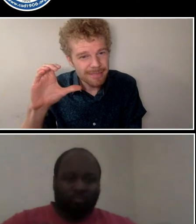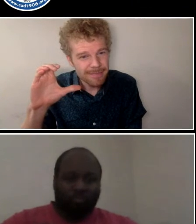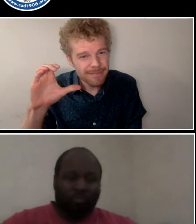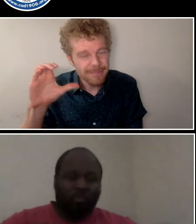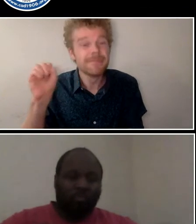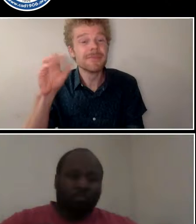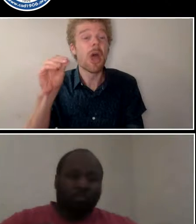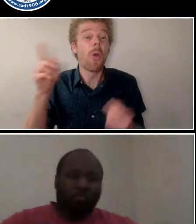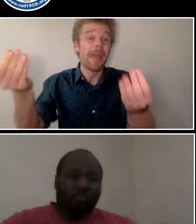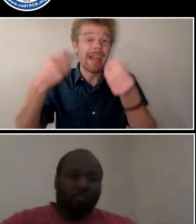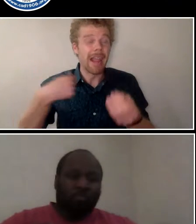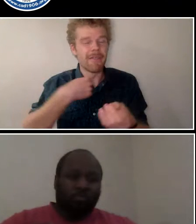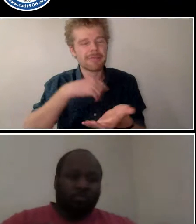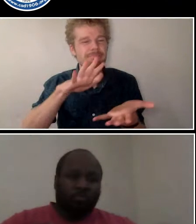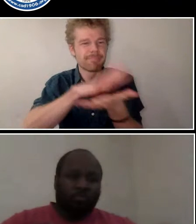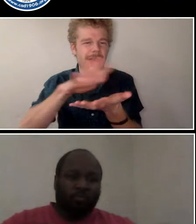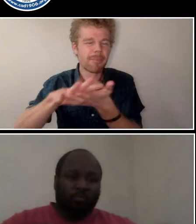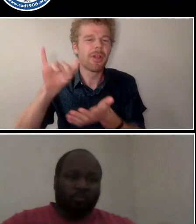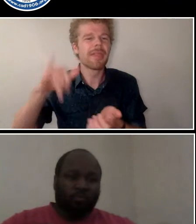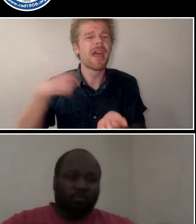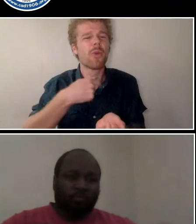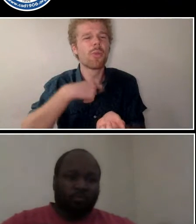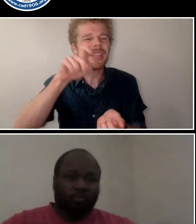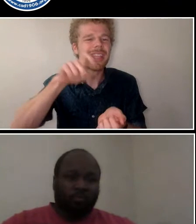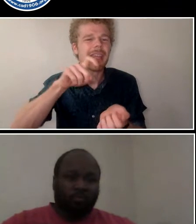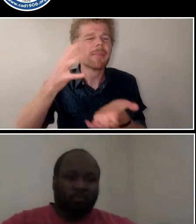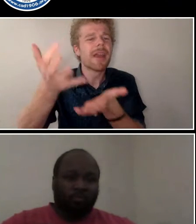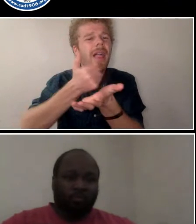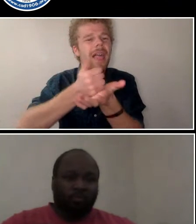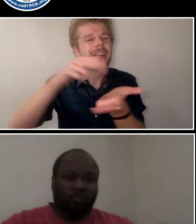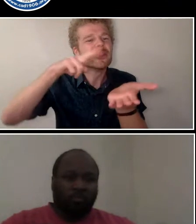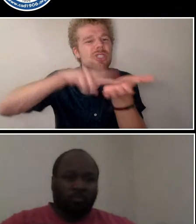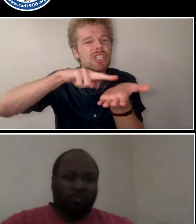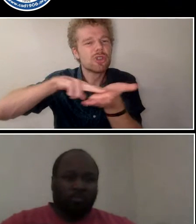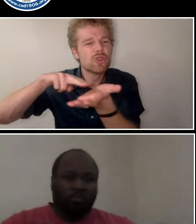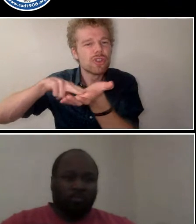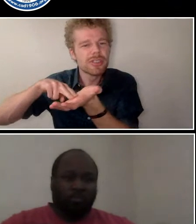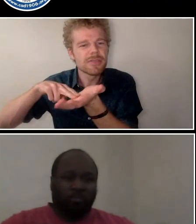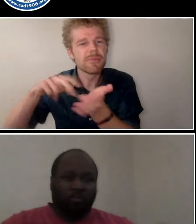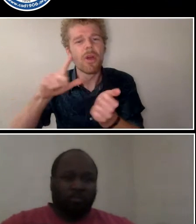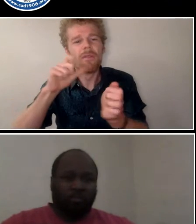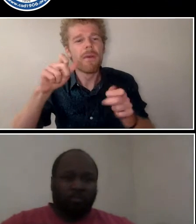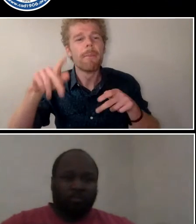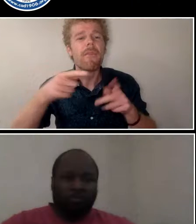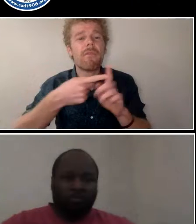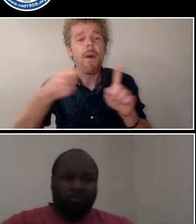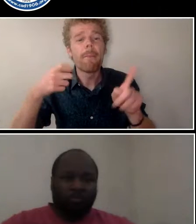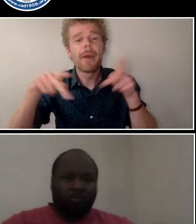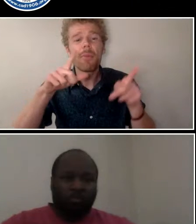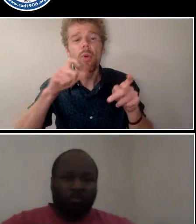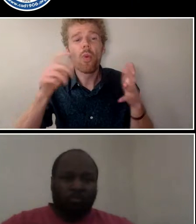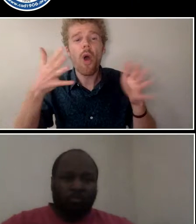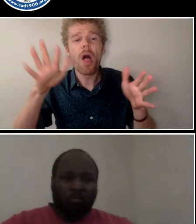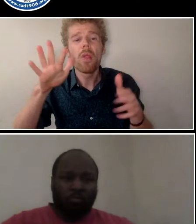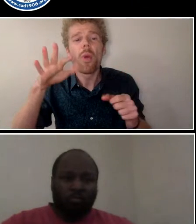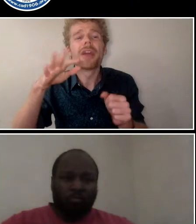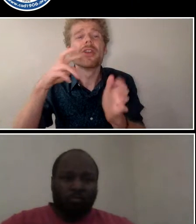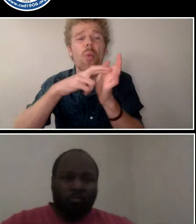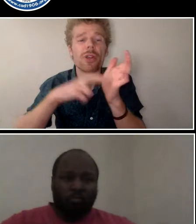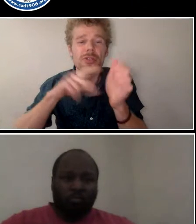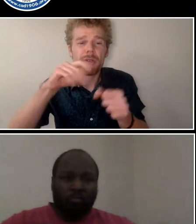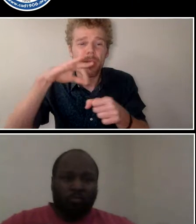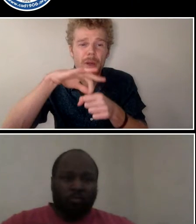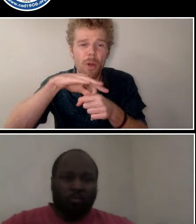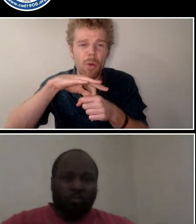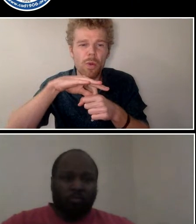locally because we wanted to run for the ANC. And so they gave us paperwork. And with that paperwork, we had to